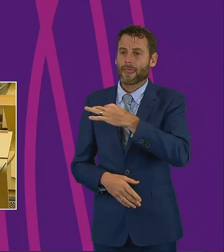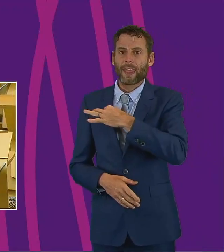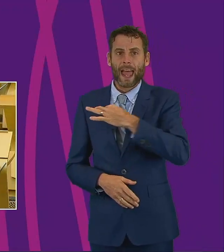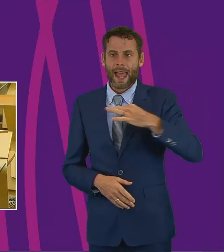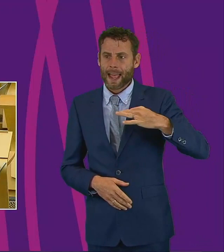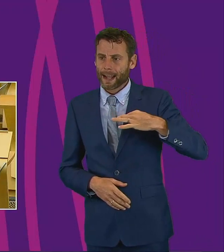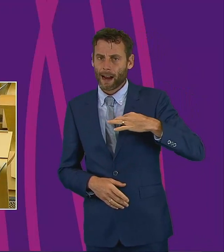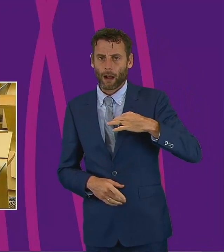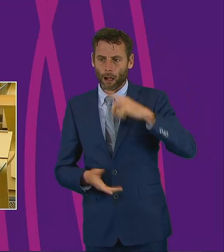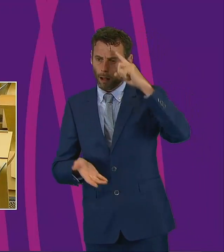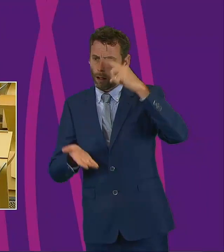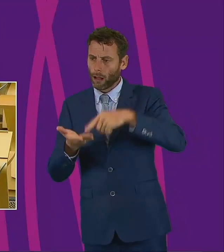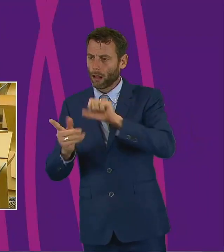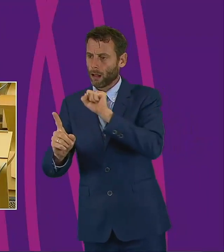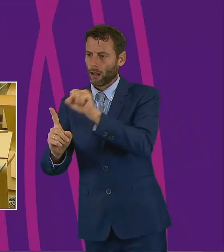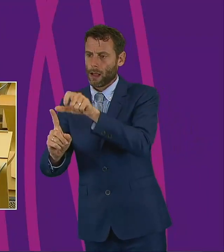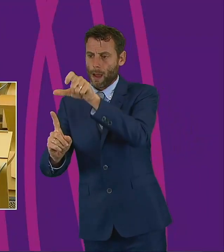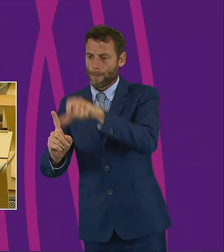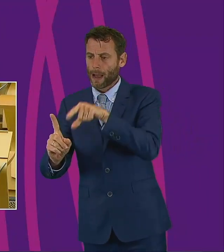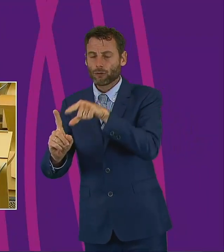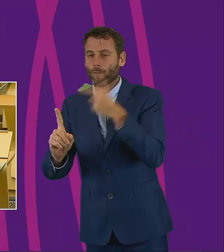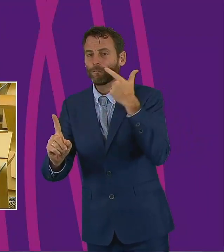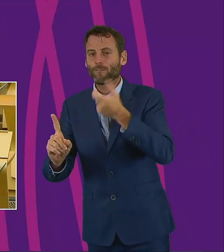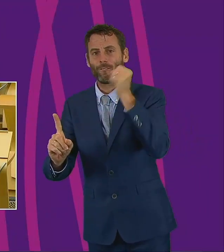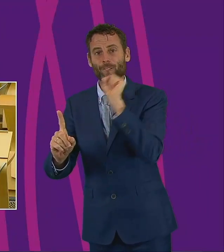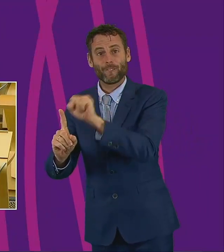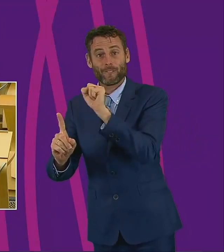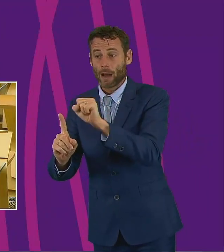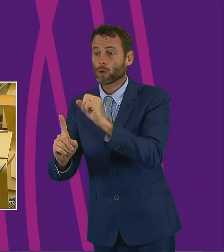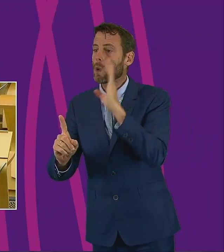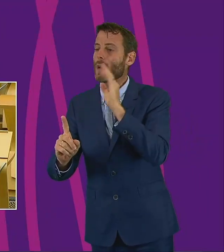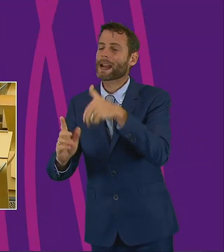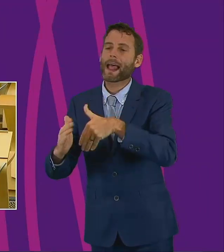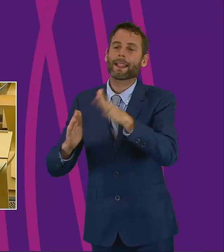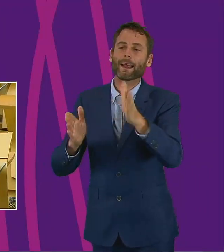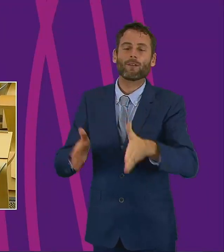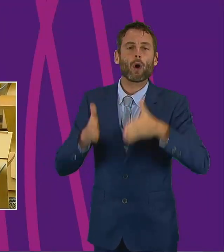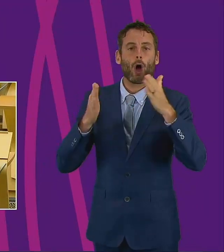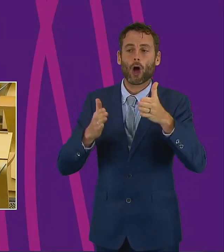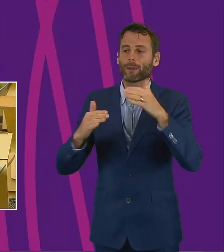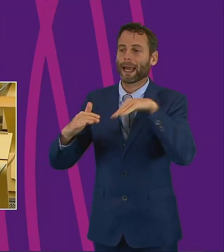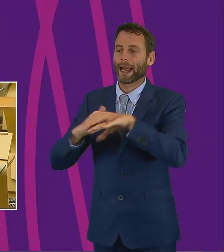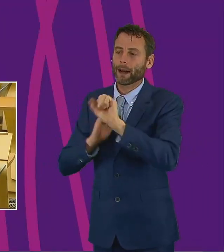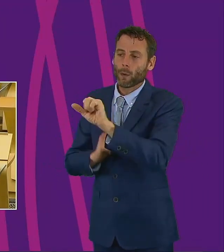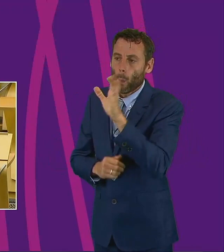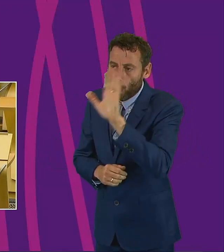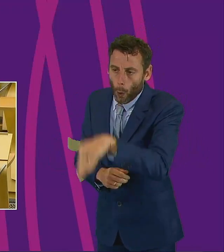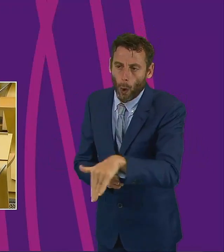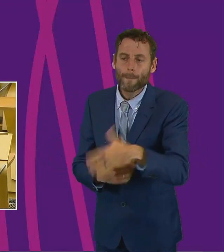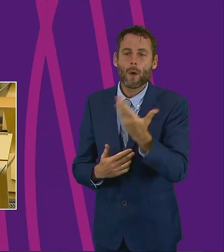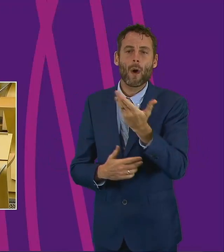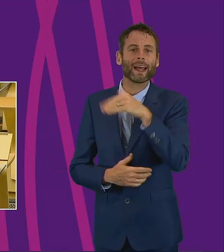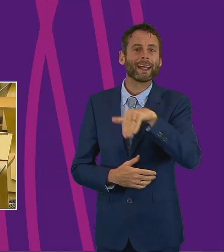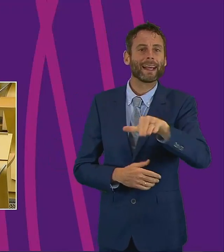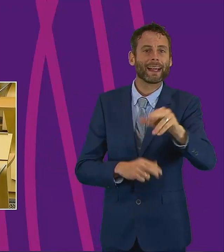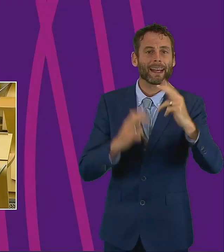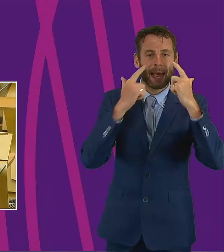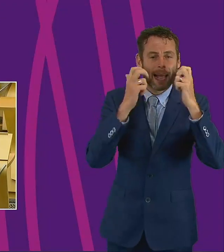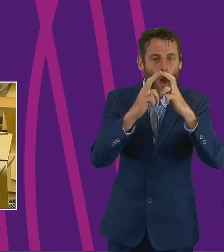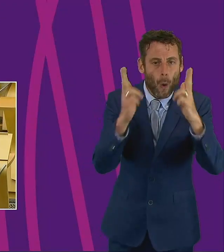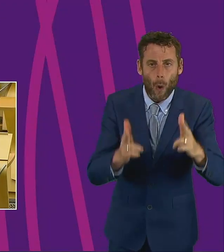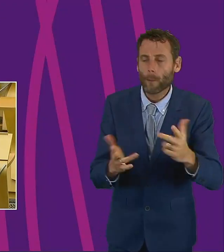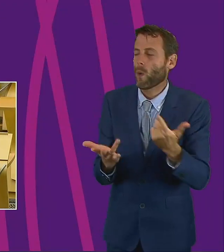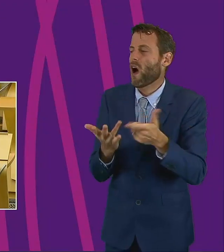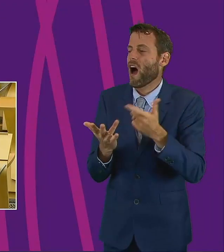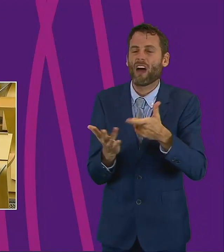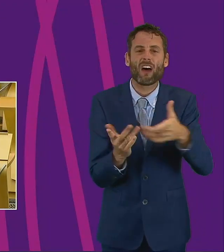of patients who are being discharged from hospital to their own homes, to the community, to other community settings, or to care homes. That would